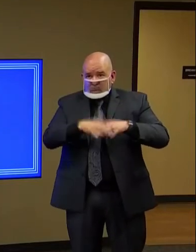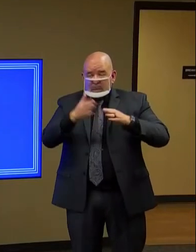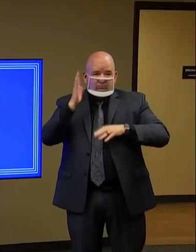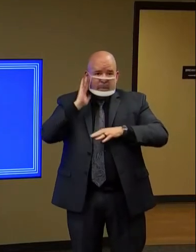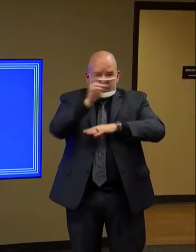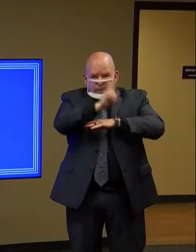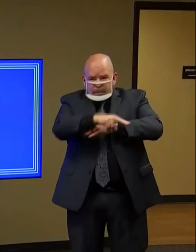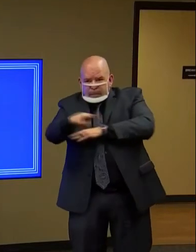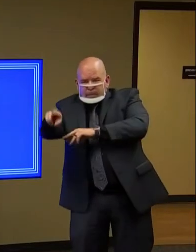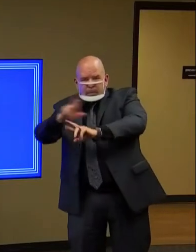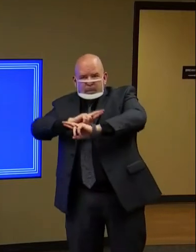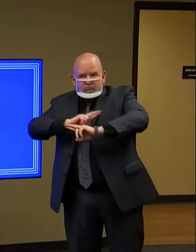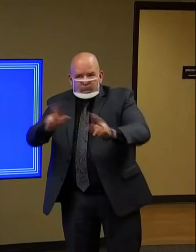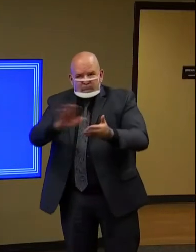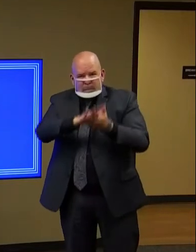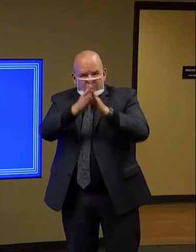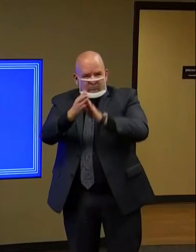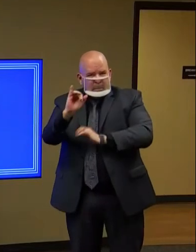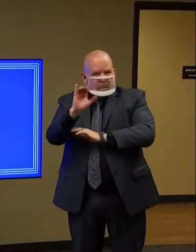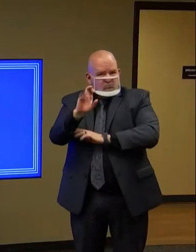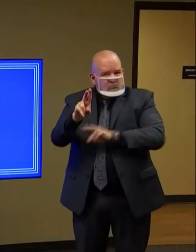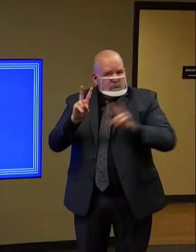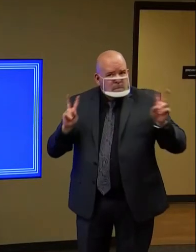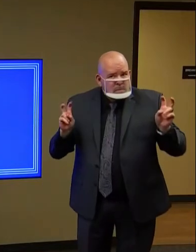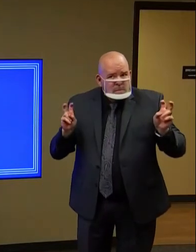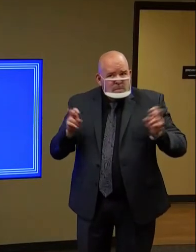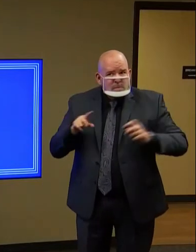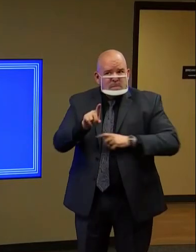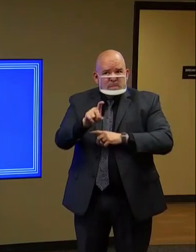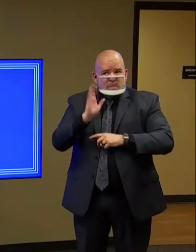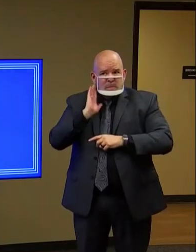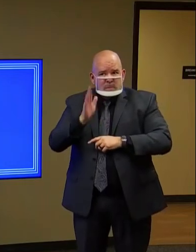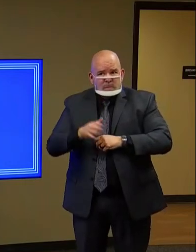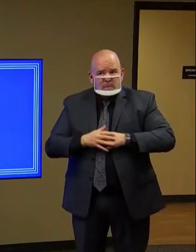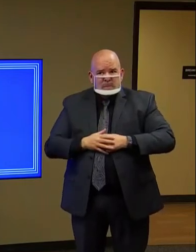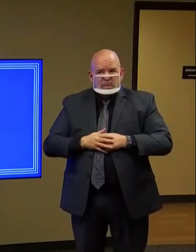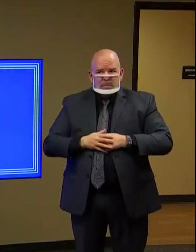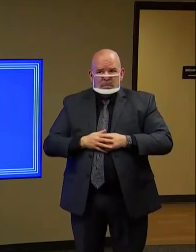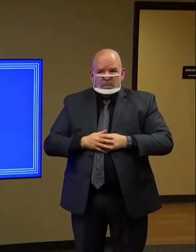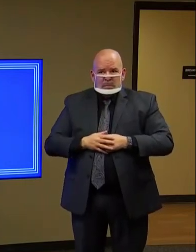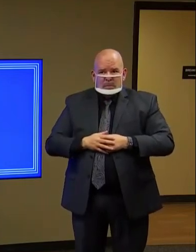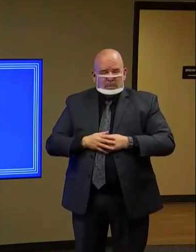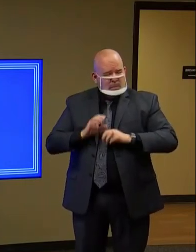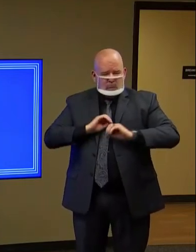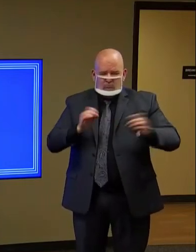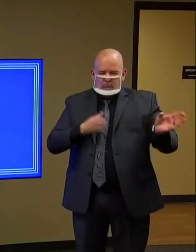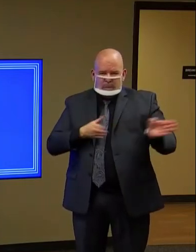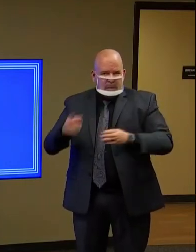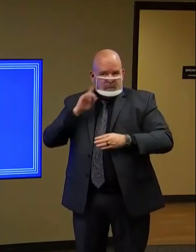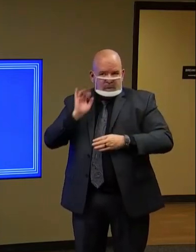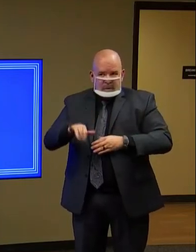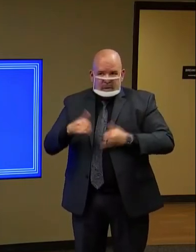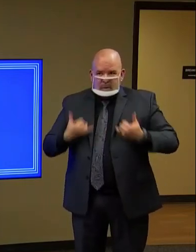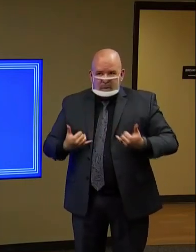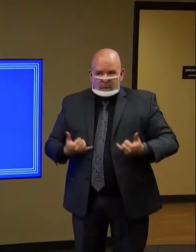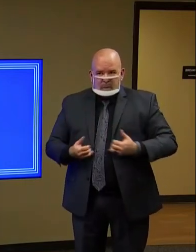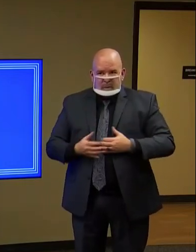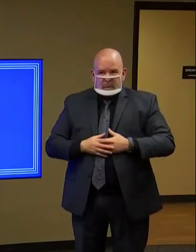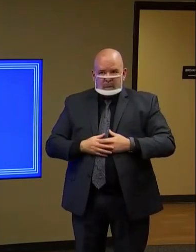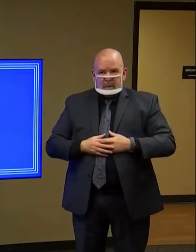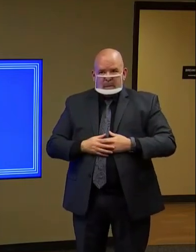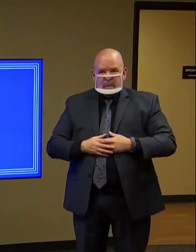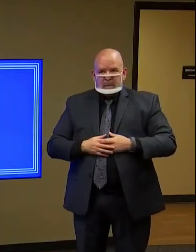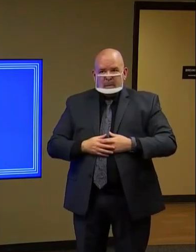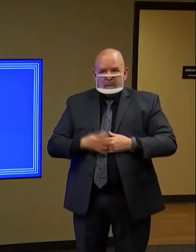in the hospitals? The short answer to that would be no. What they found when they did that, opened the